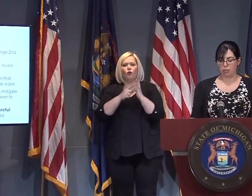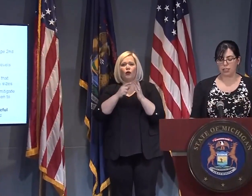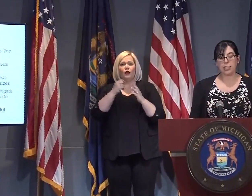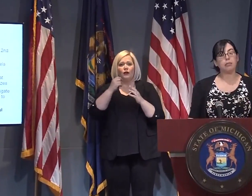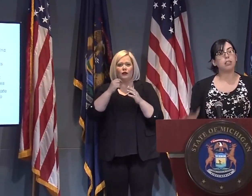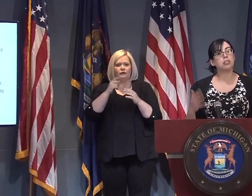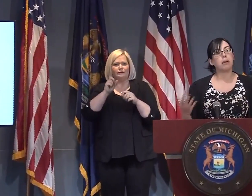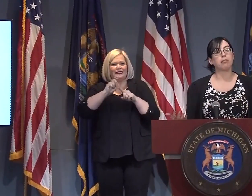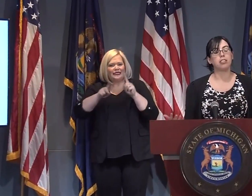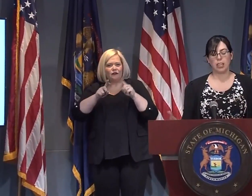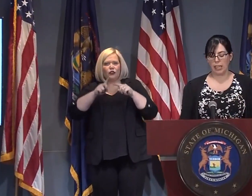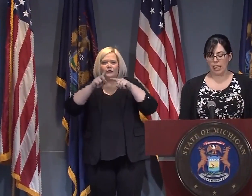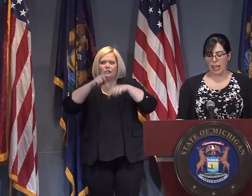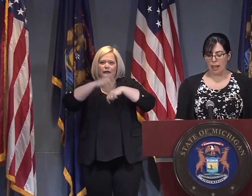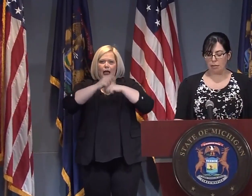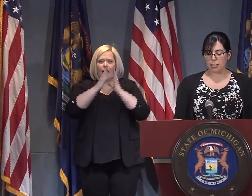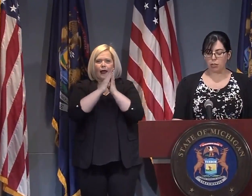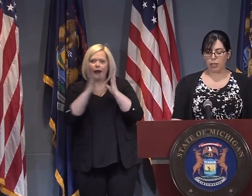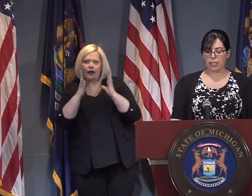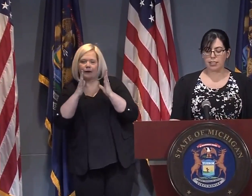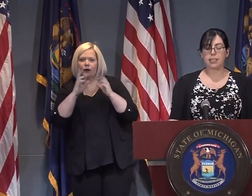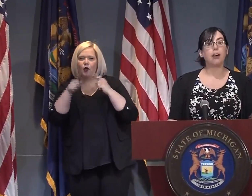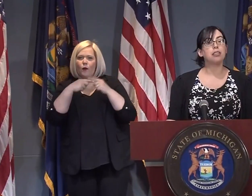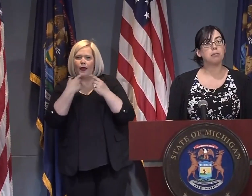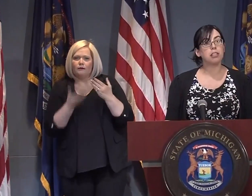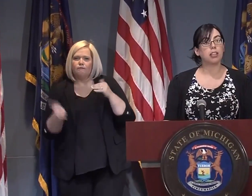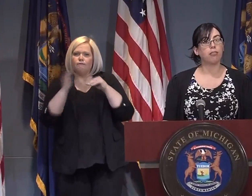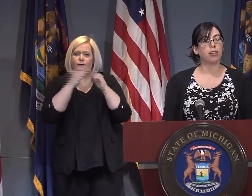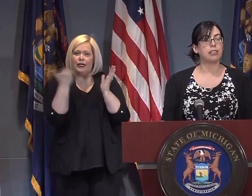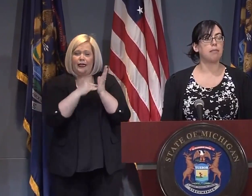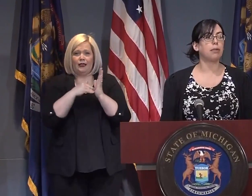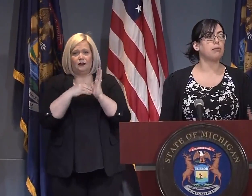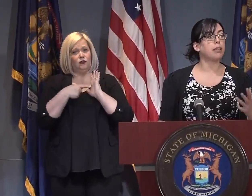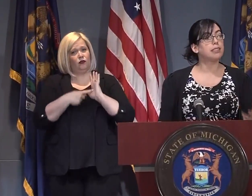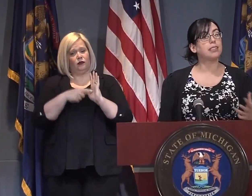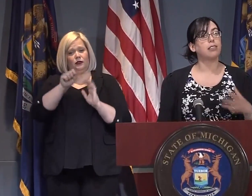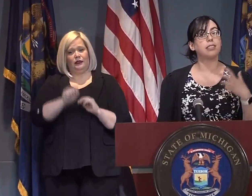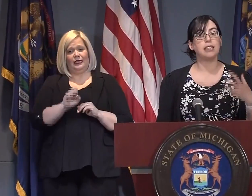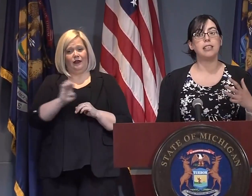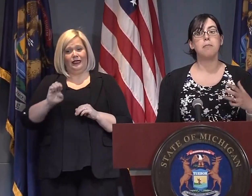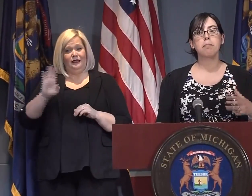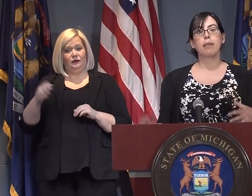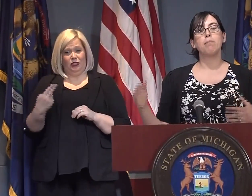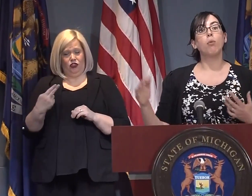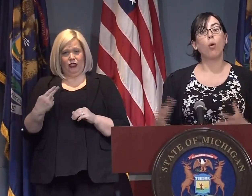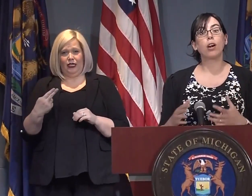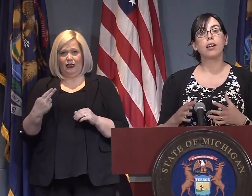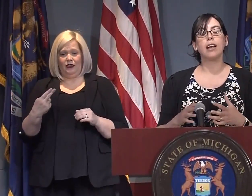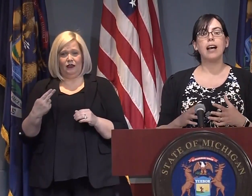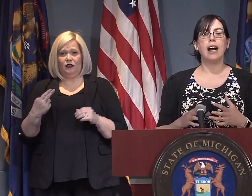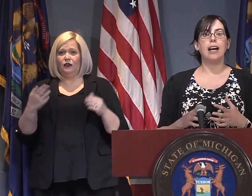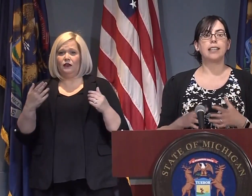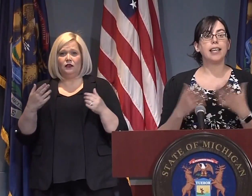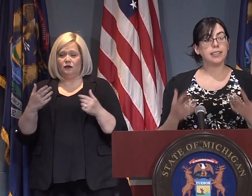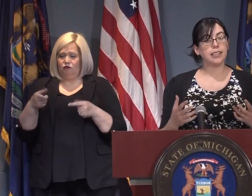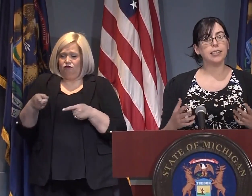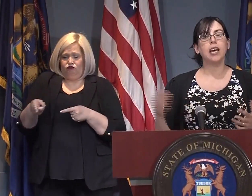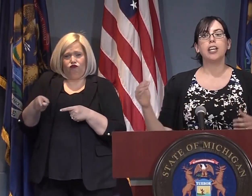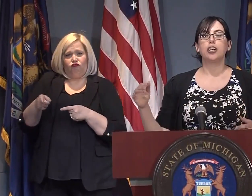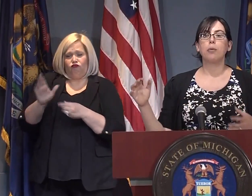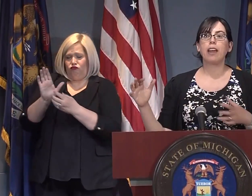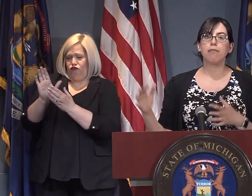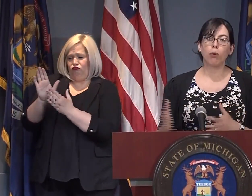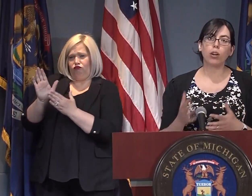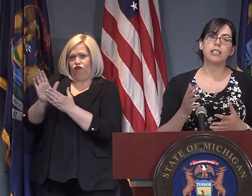resurgences that you can see region by region. And so in Southeast Michigan, for example, in places that have seen more